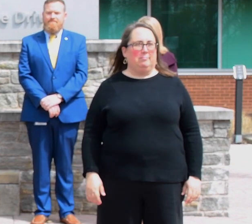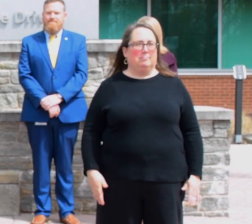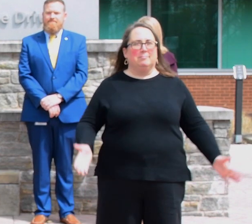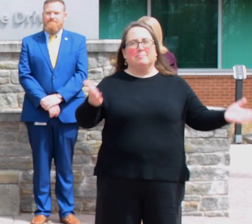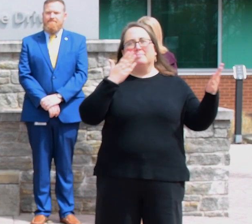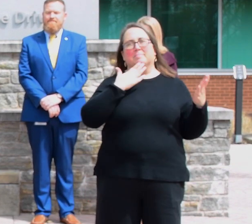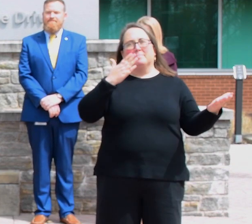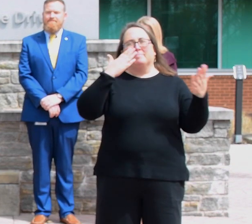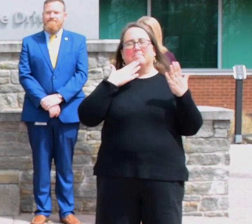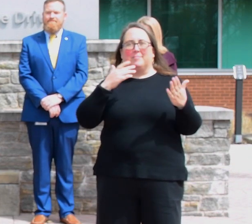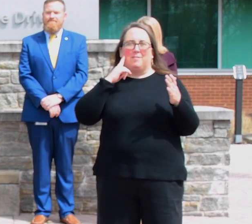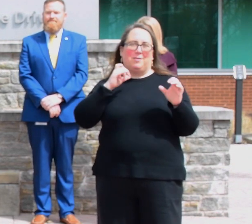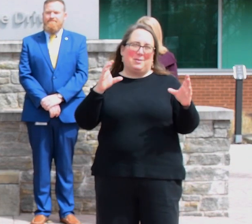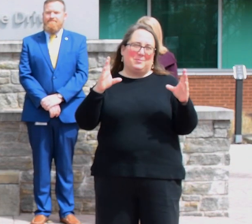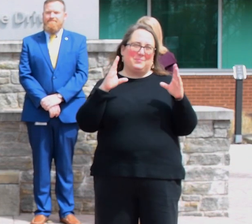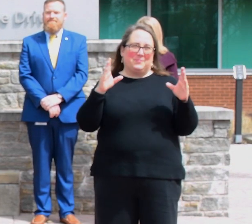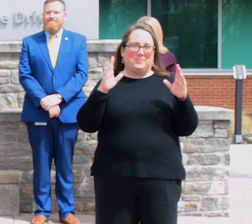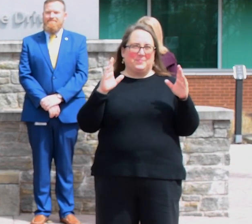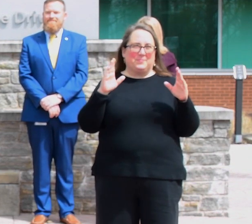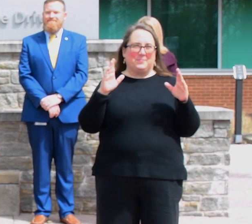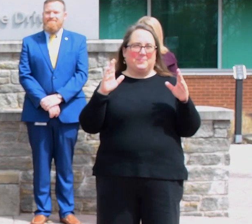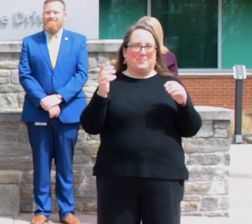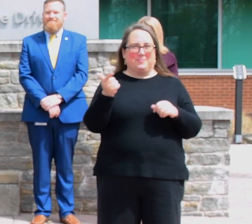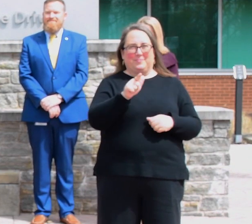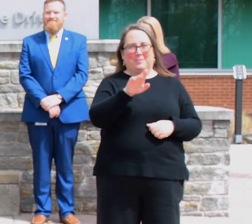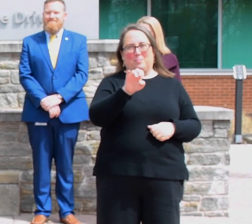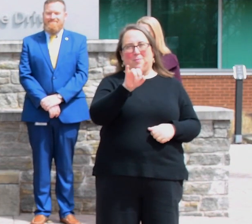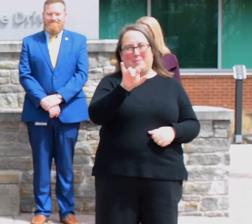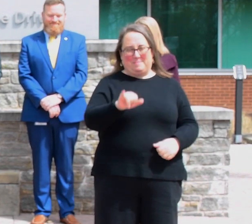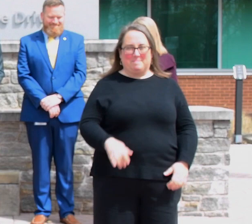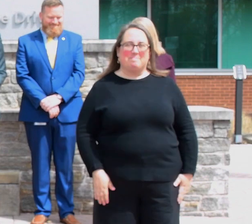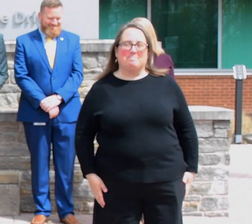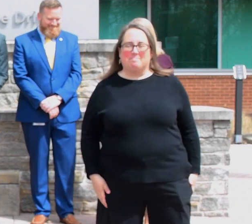Thanks for your attention, and I'll return the mic to Brandy.